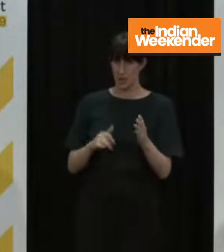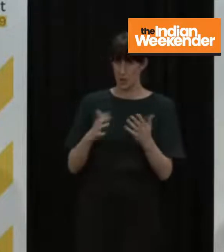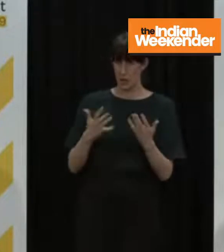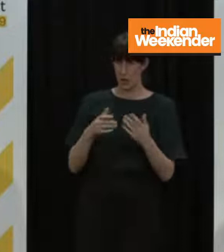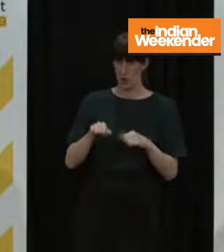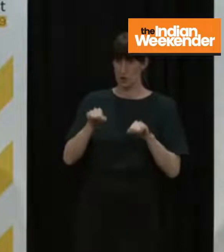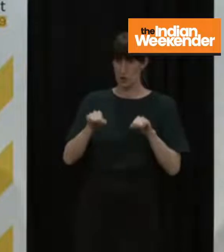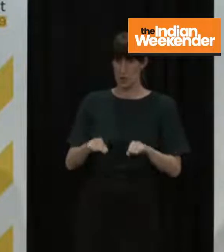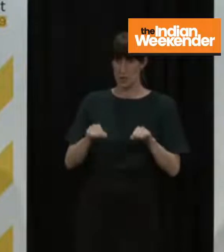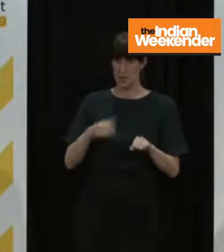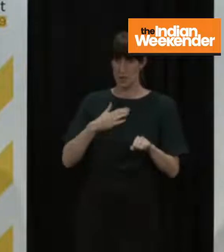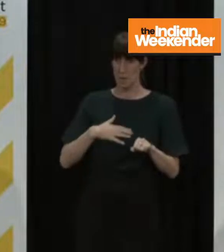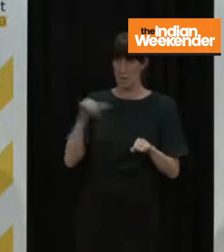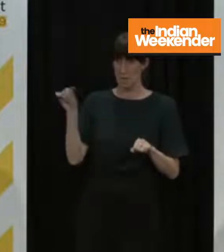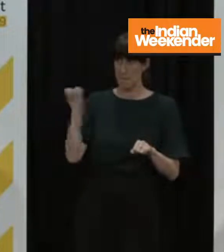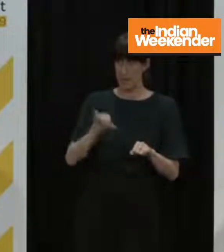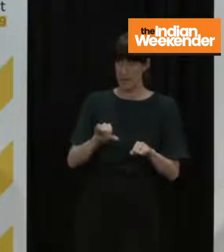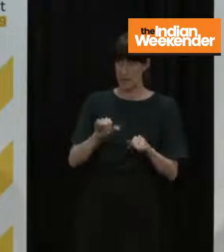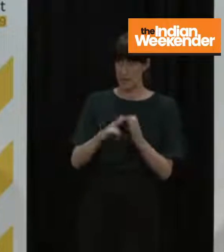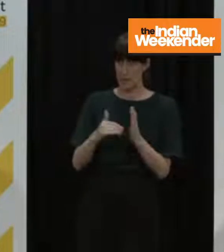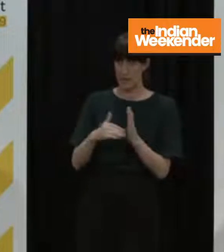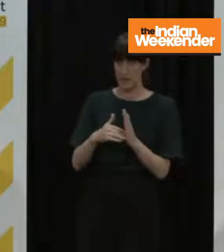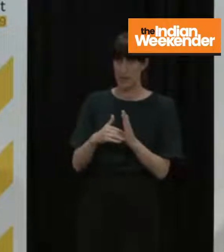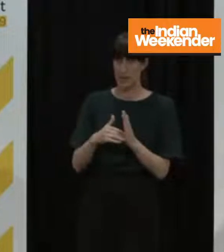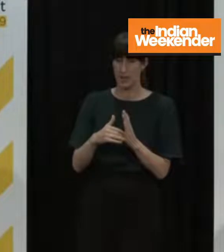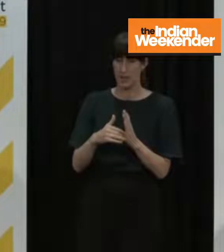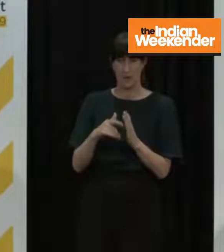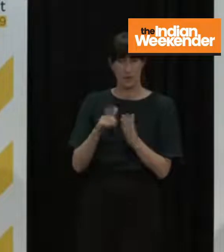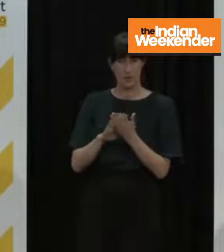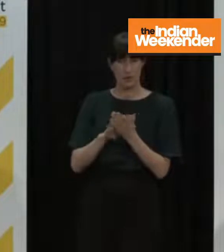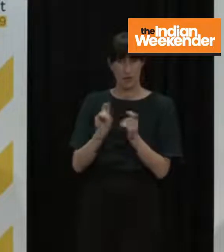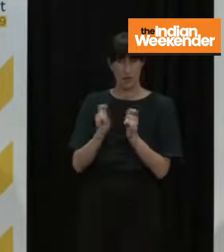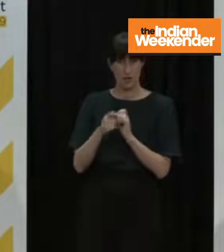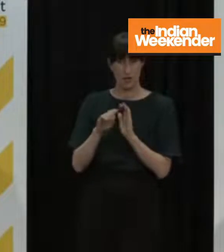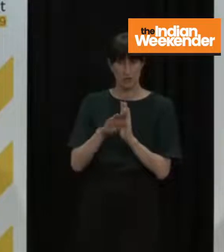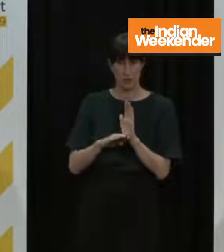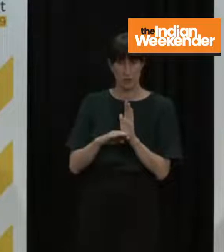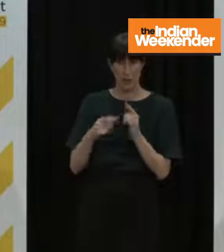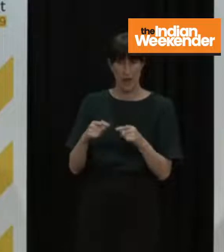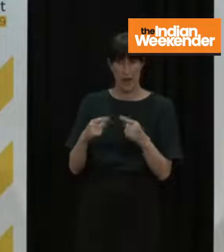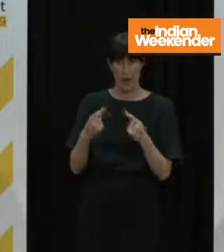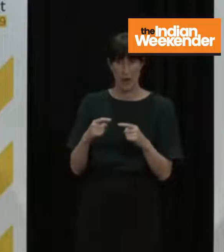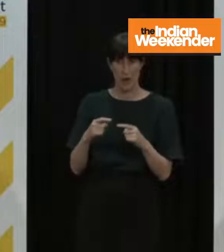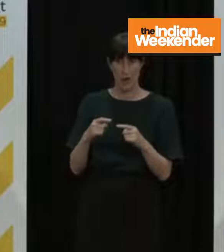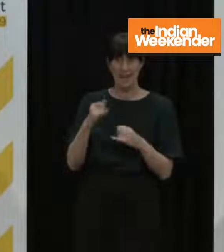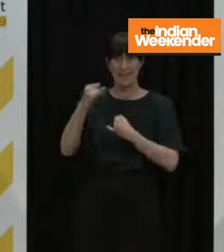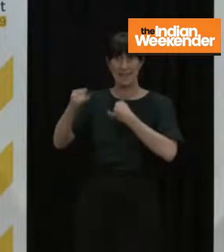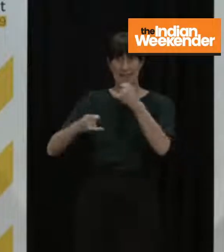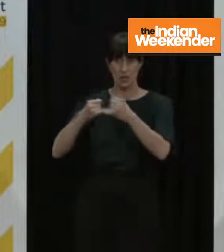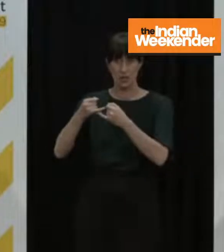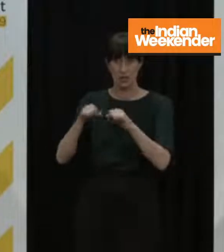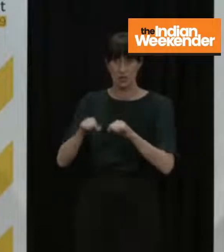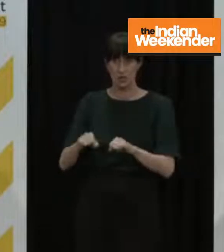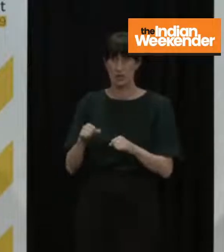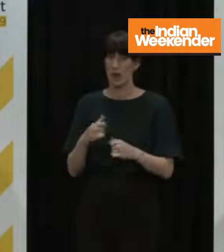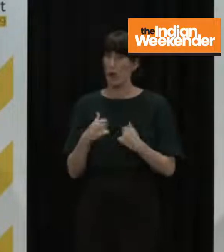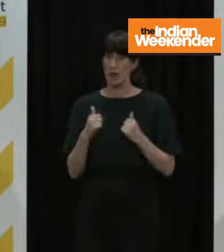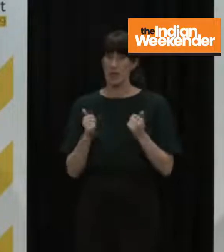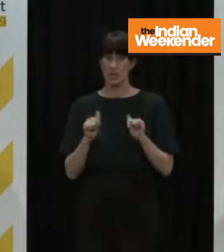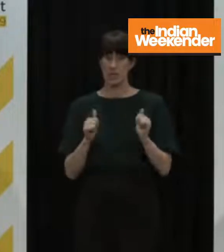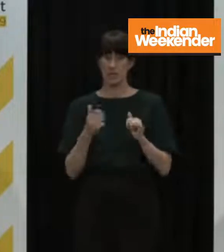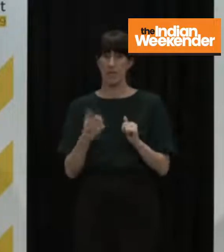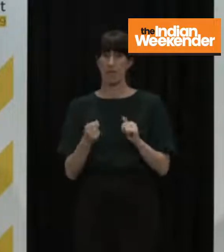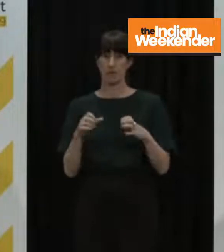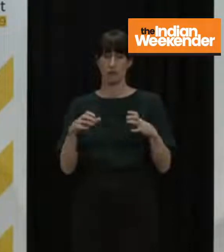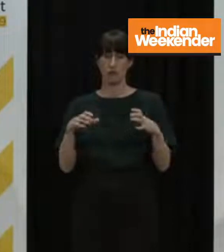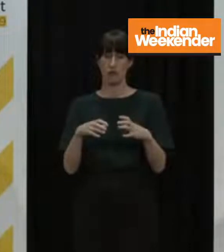in, given that it's only Kiwis who are allowed back at the moment? So we've already done group allocations for international students. I think we had about 1,000